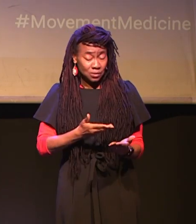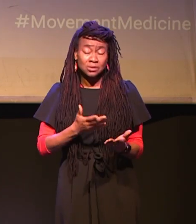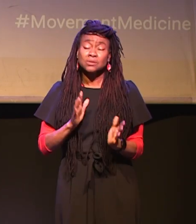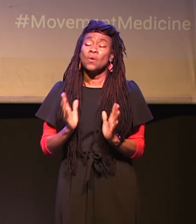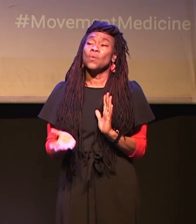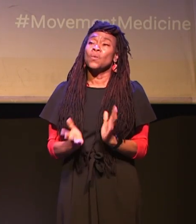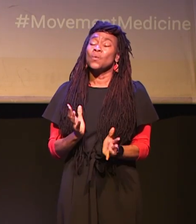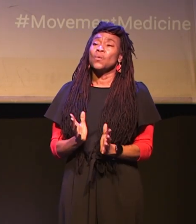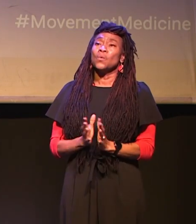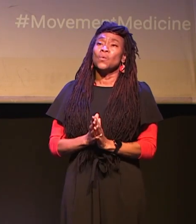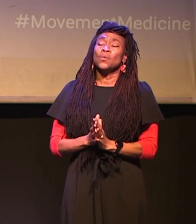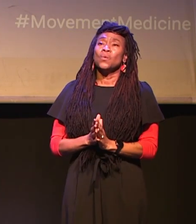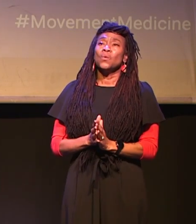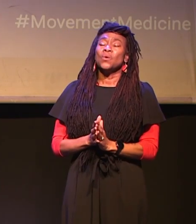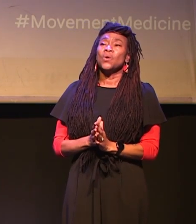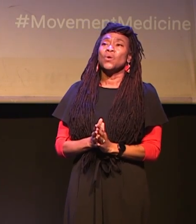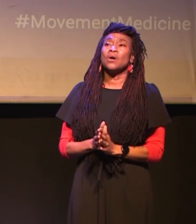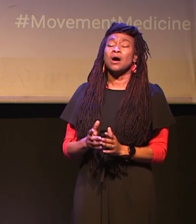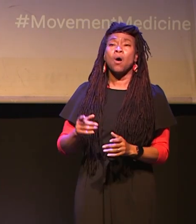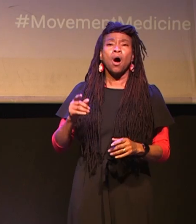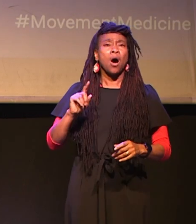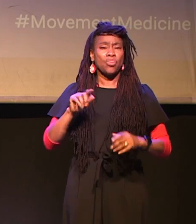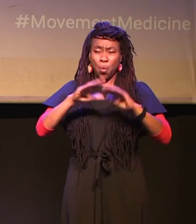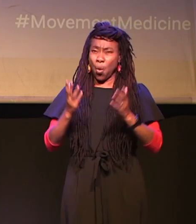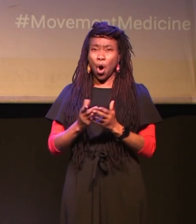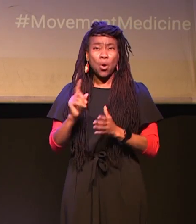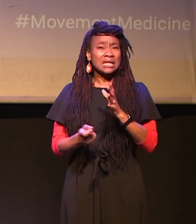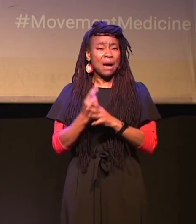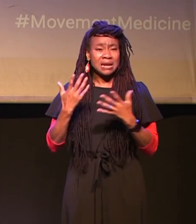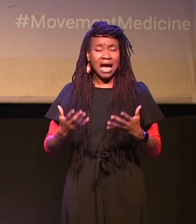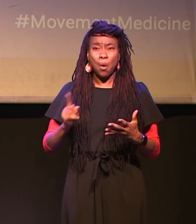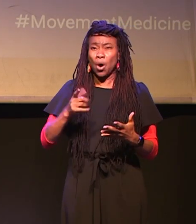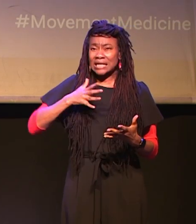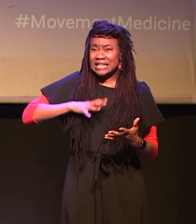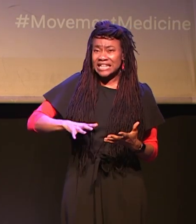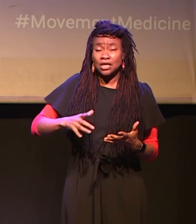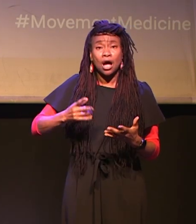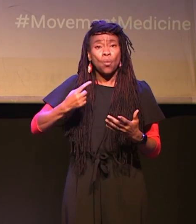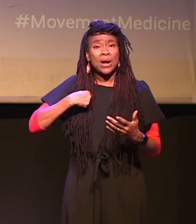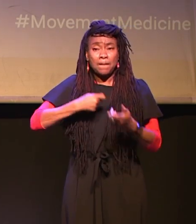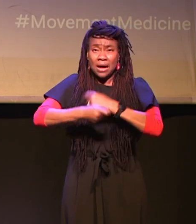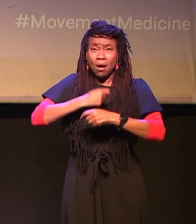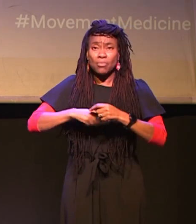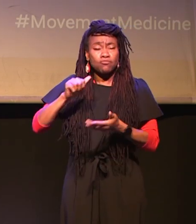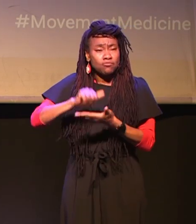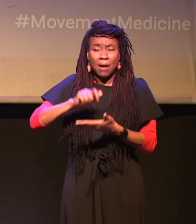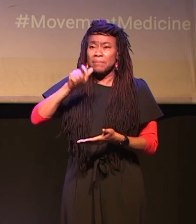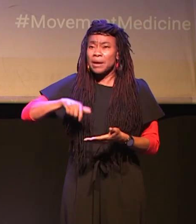we talk about becoming the people for our time. There is both a tenderness